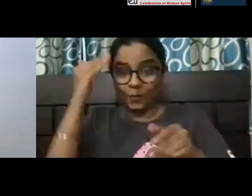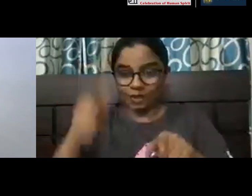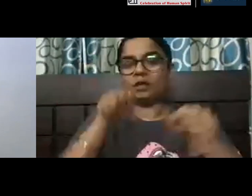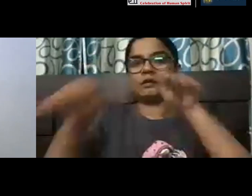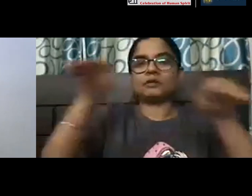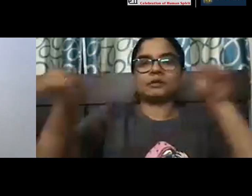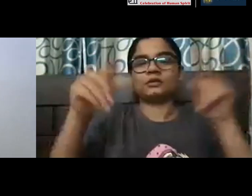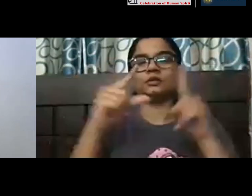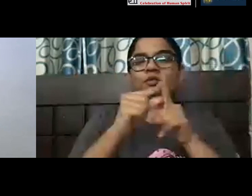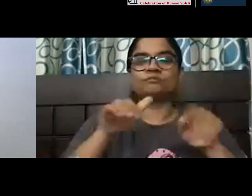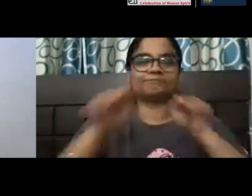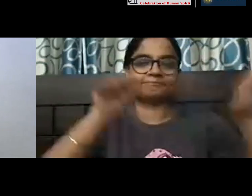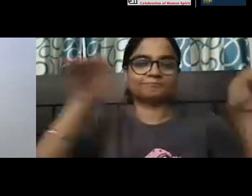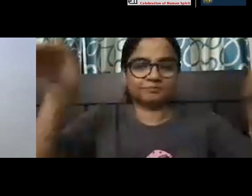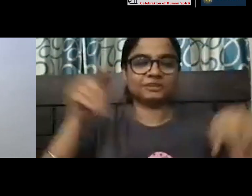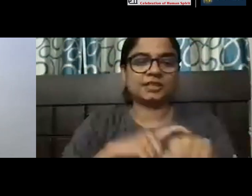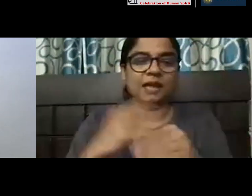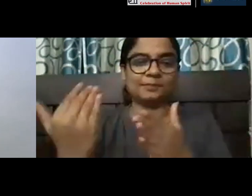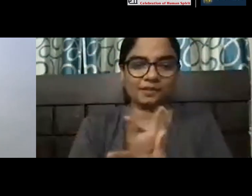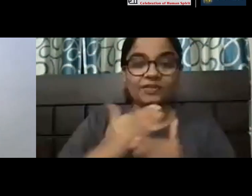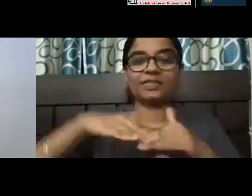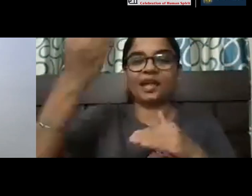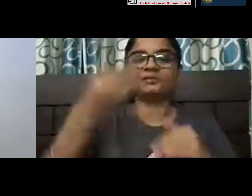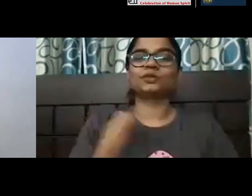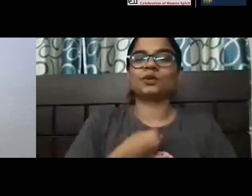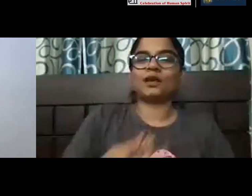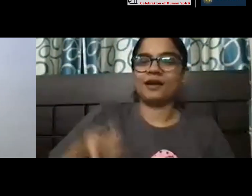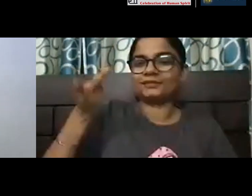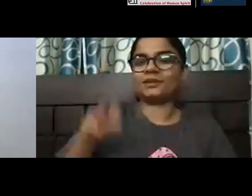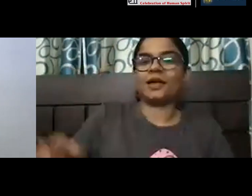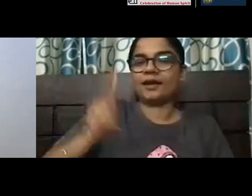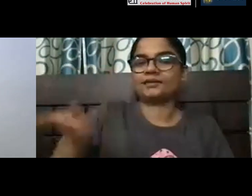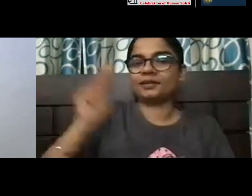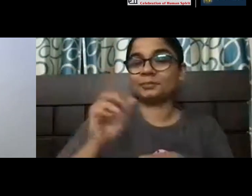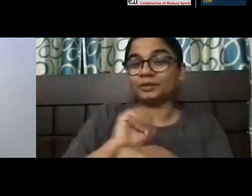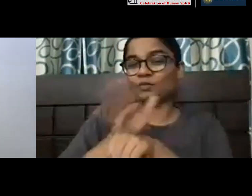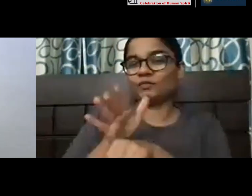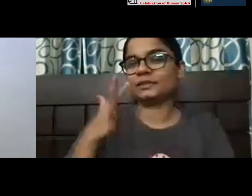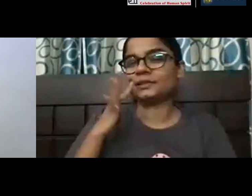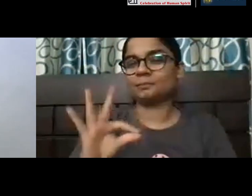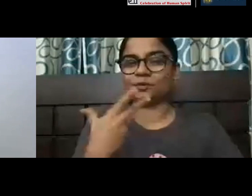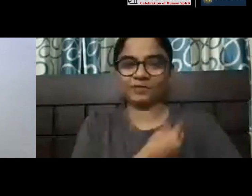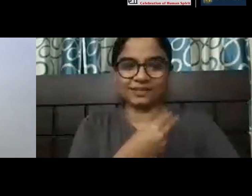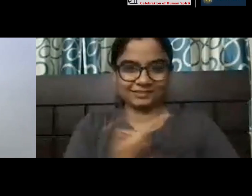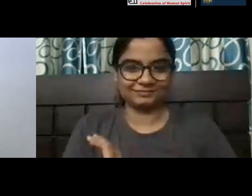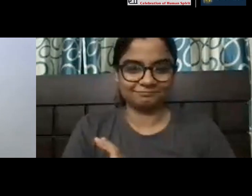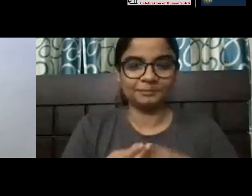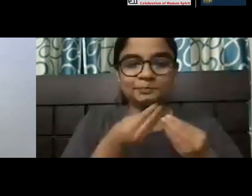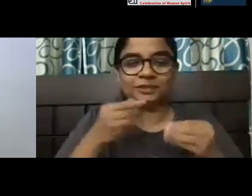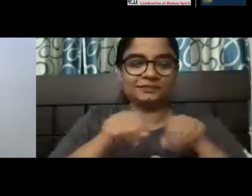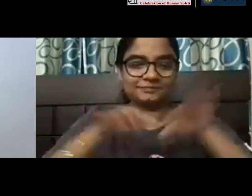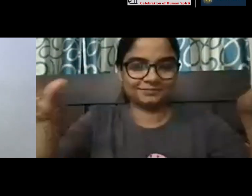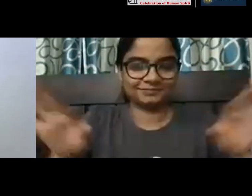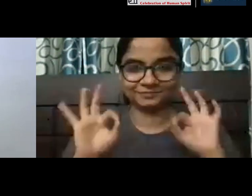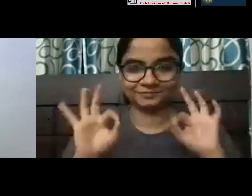Some friends might be that who have left the session. You can ask them to fill it up, and then might be we have another